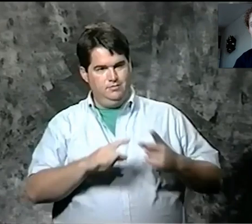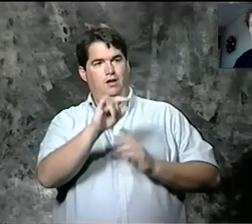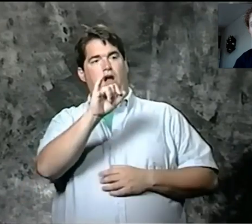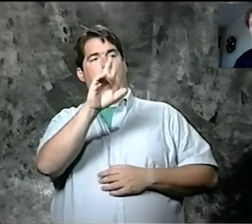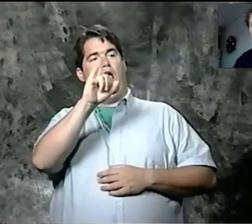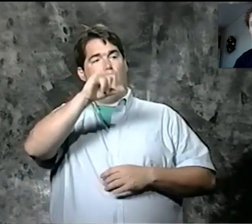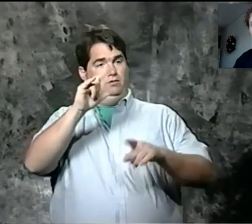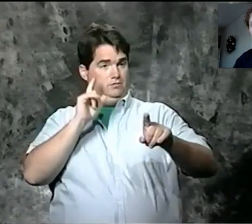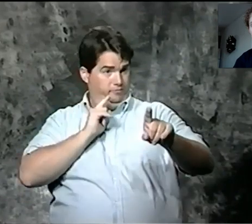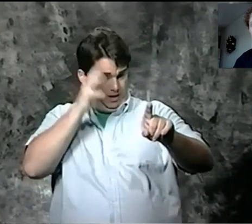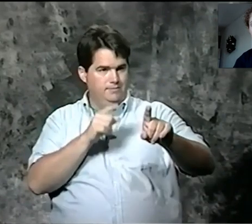can go to Gallaudet.